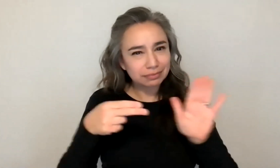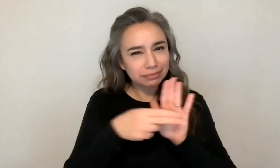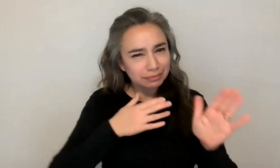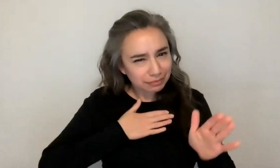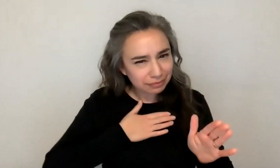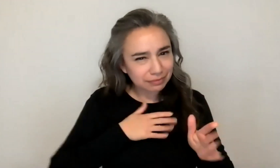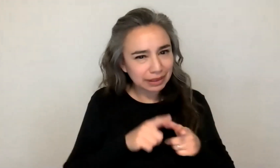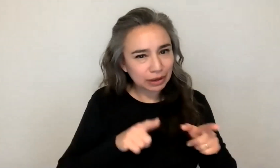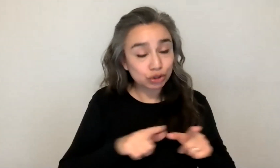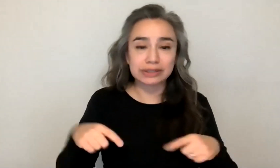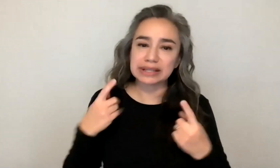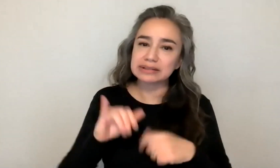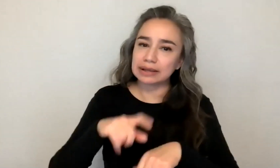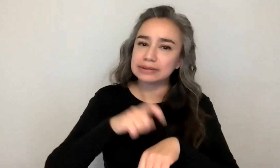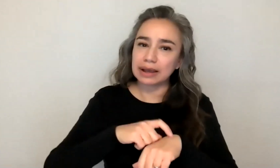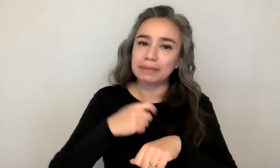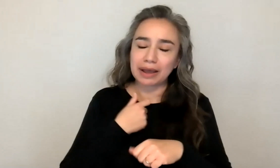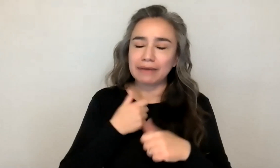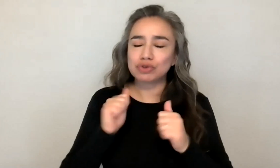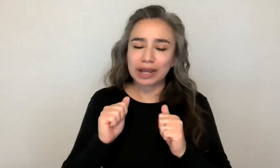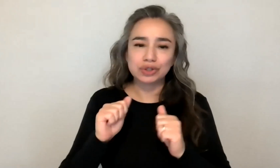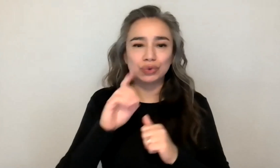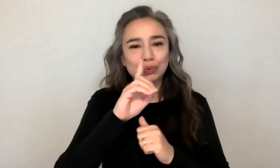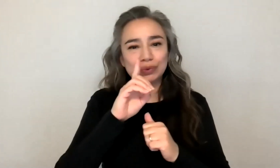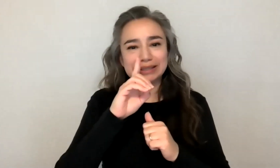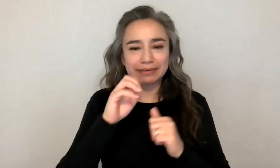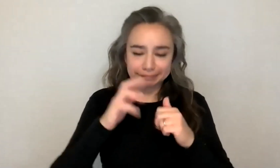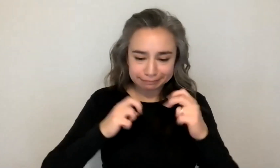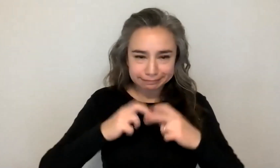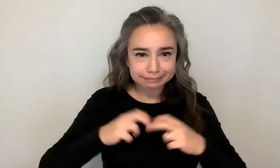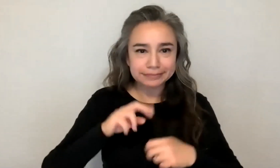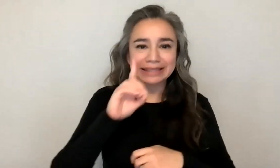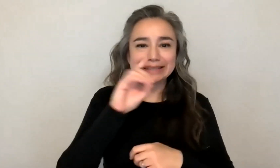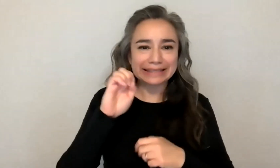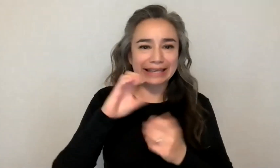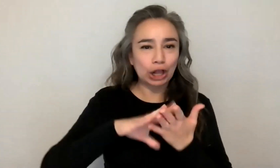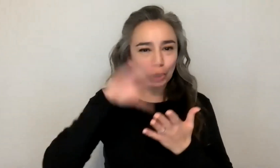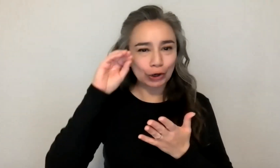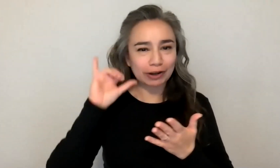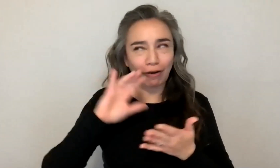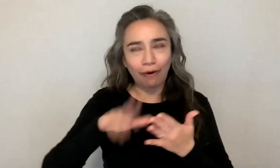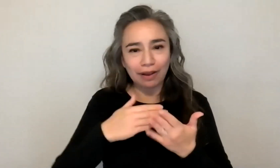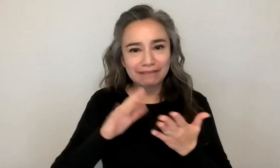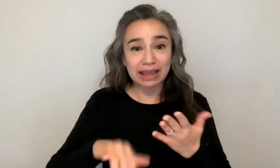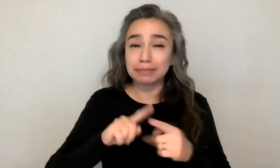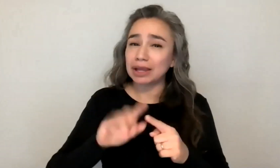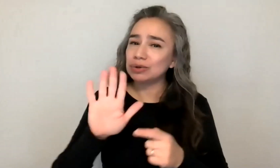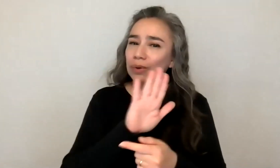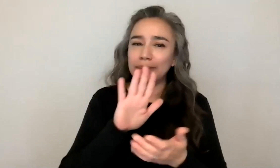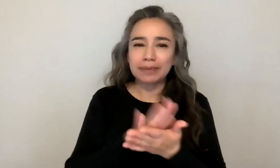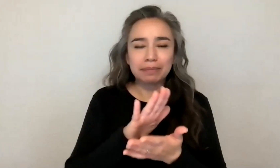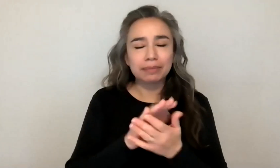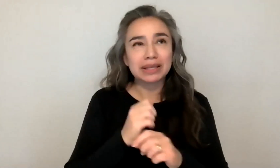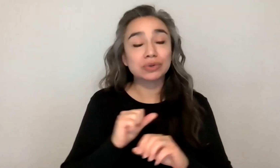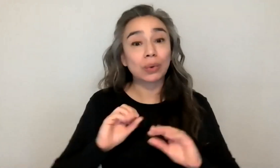lot on trying to de-learn these paradigms, but your paper made it so clear that the reason for this constant devaluing